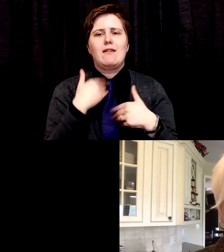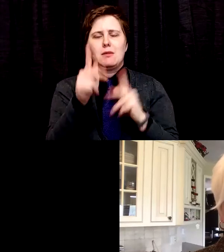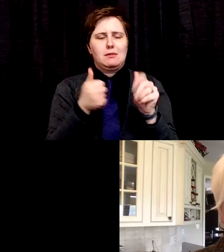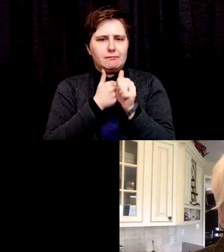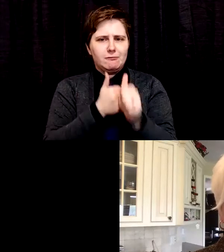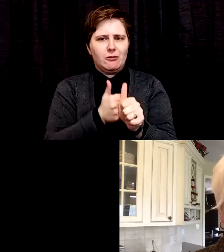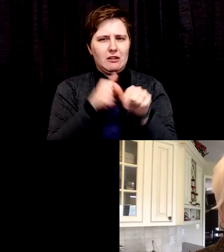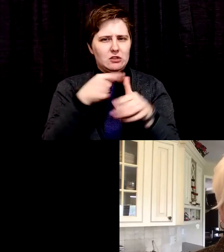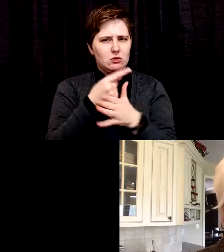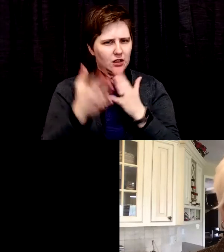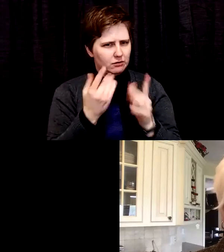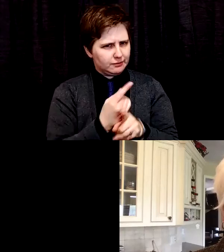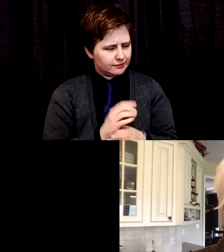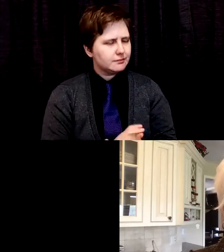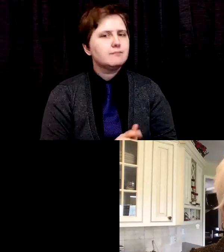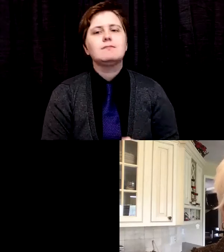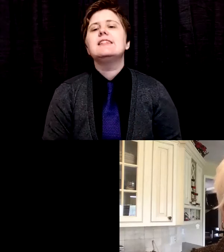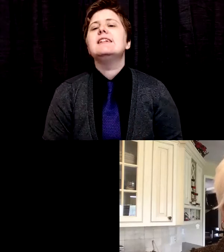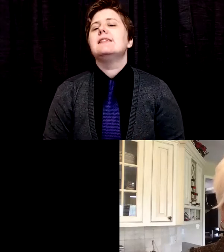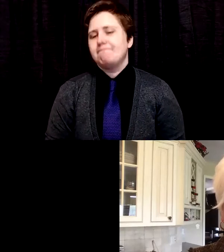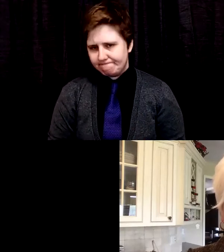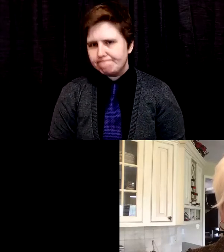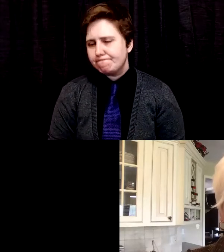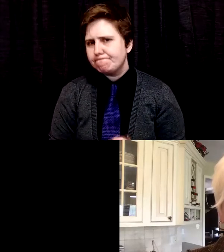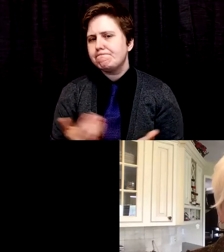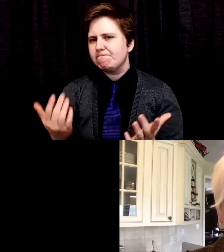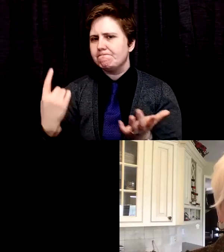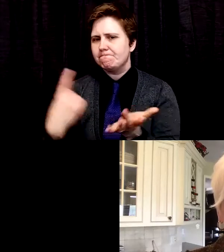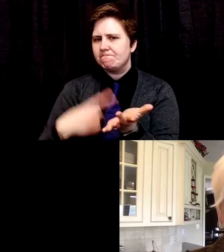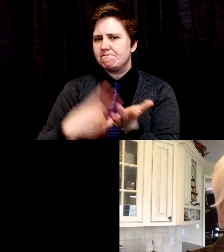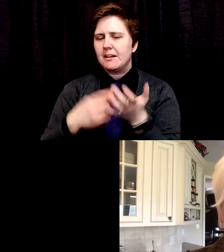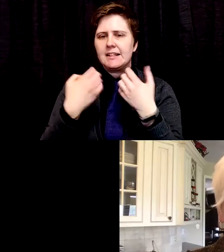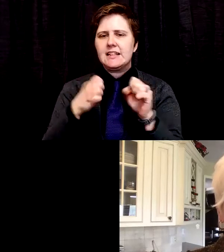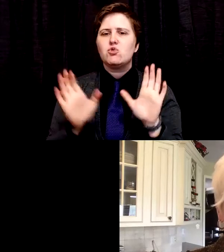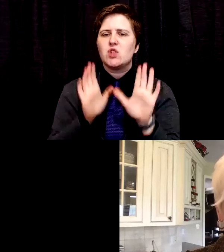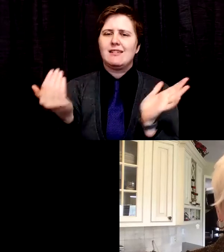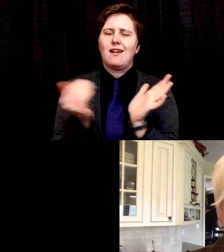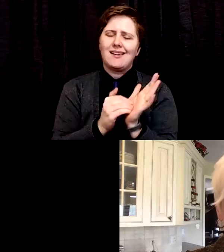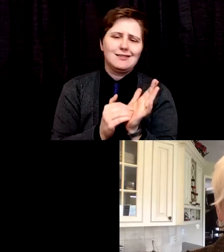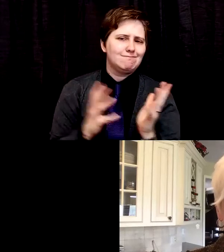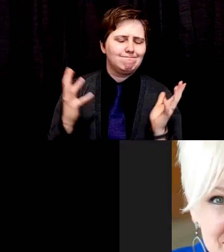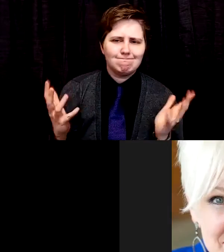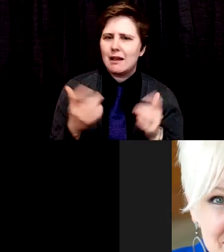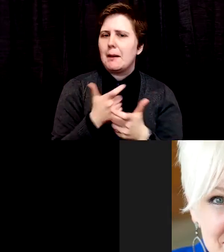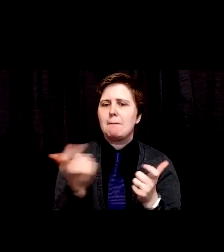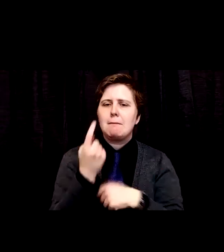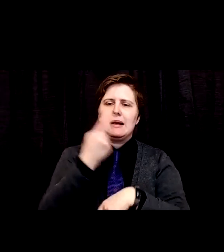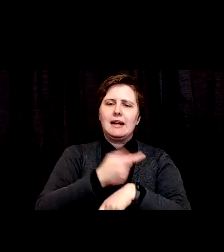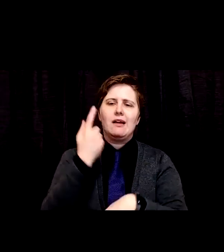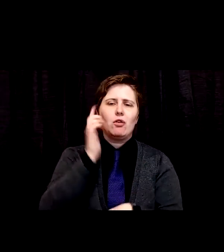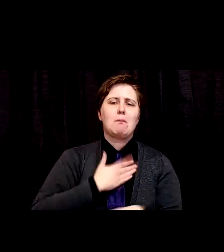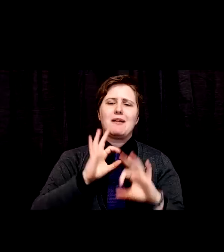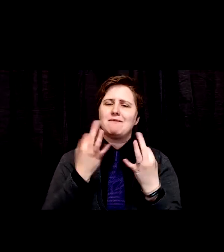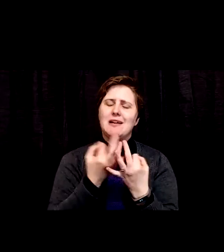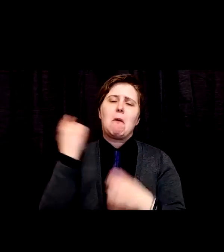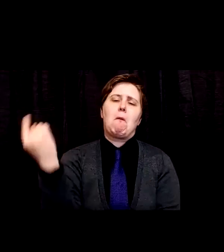weekend as far as that goes. Again, let's talk about Easter Sunday here. Again, it's a big day for my family. It always has